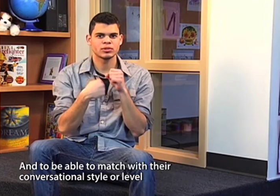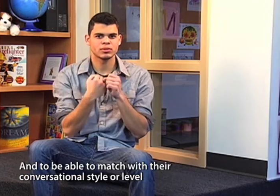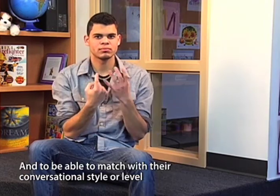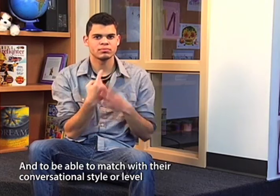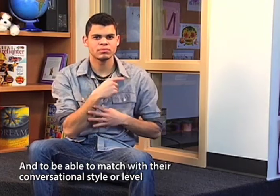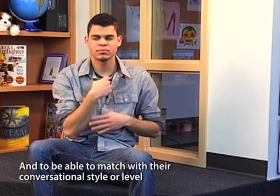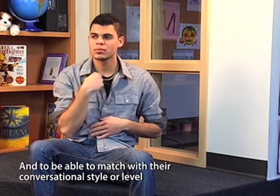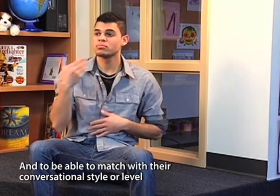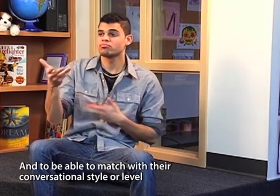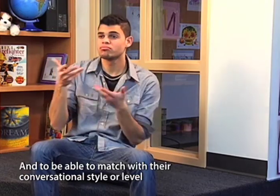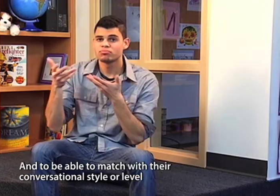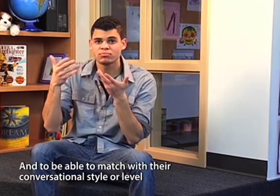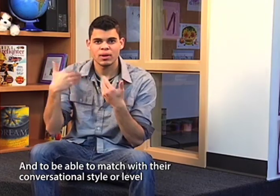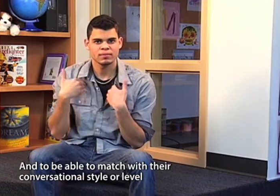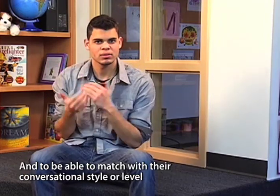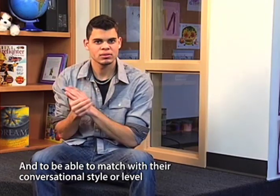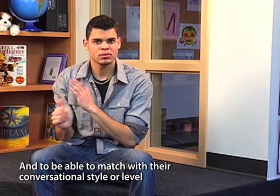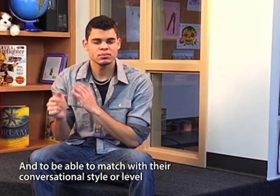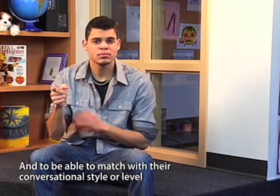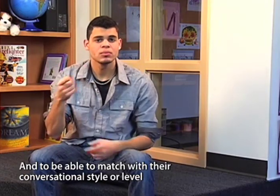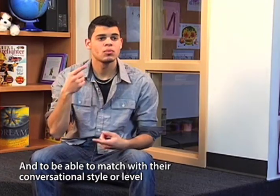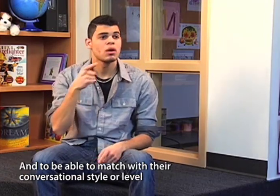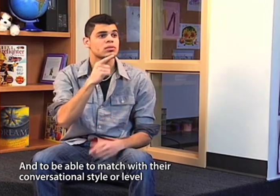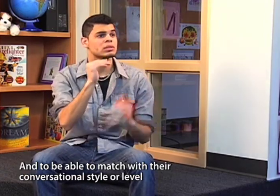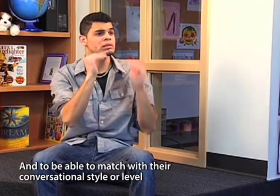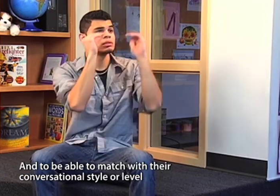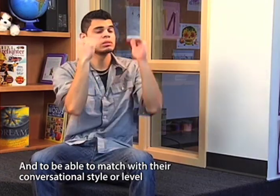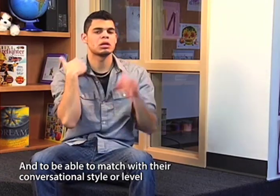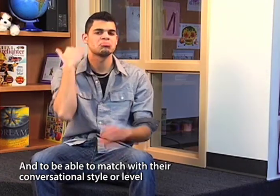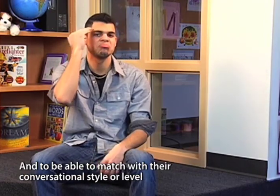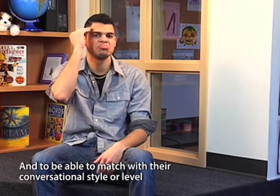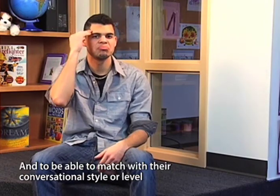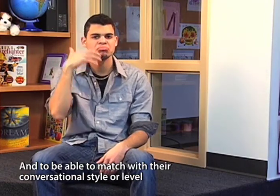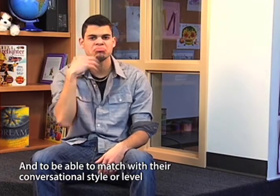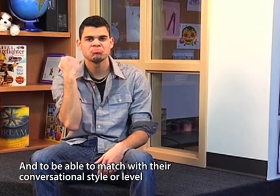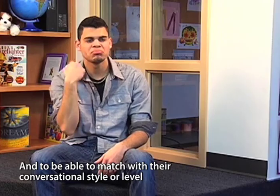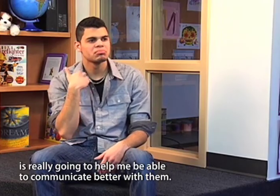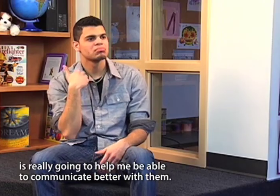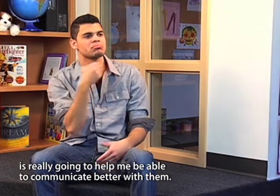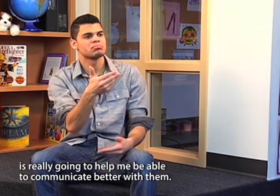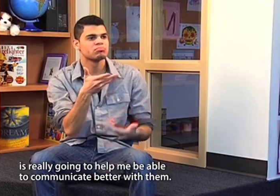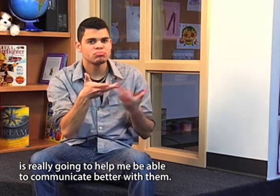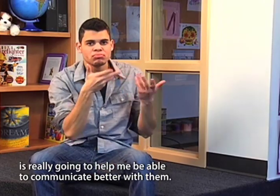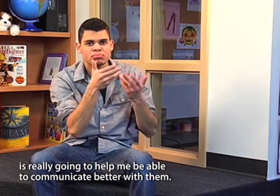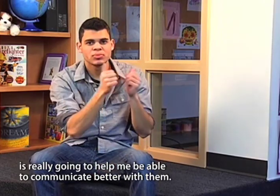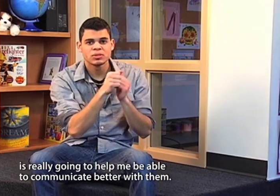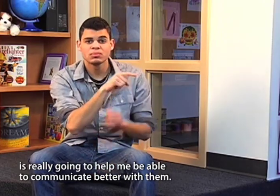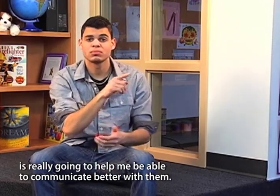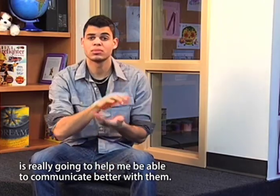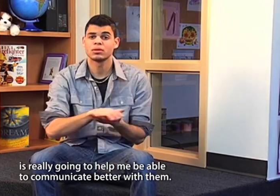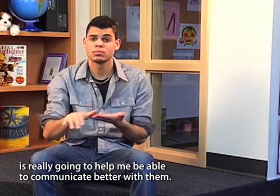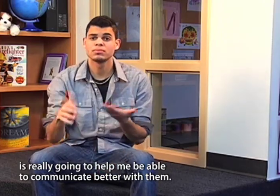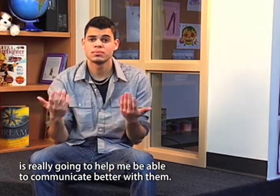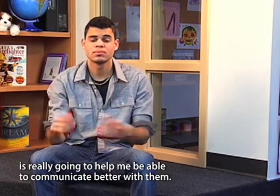and to be able to match with their conversational style or level is really going to help me be able to communicate better with